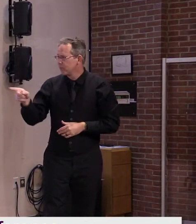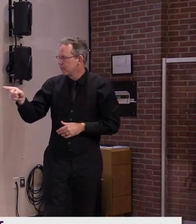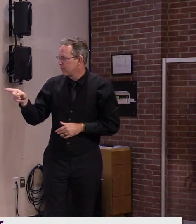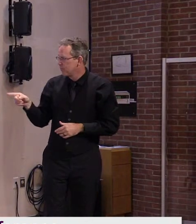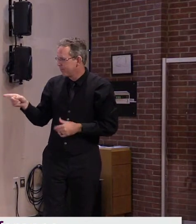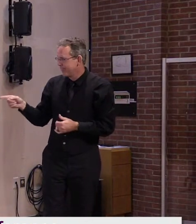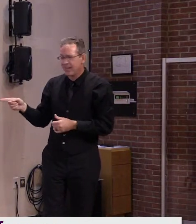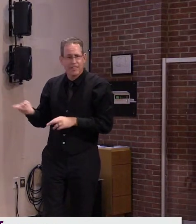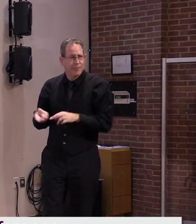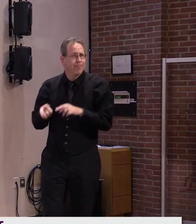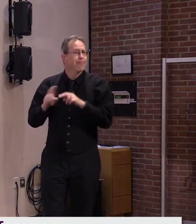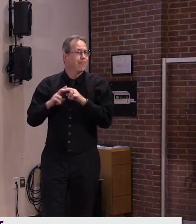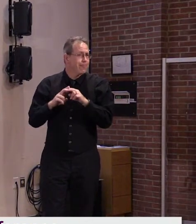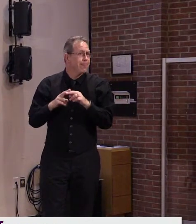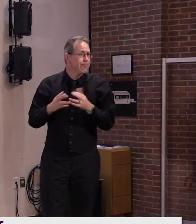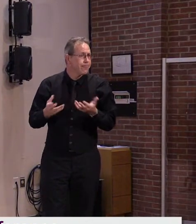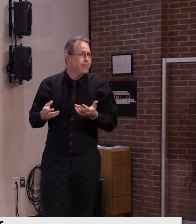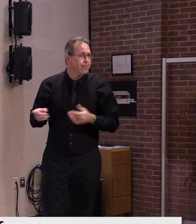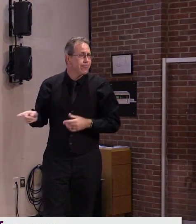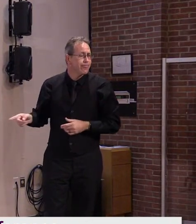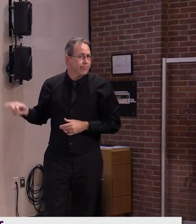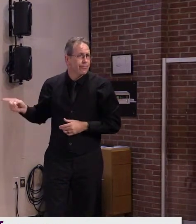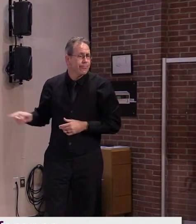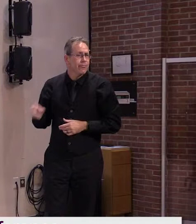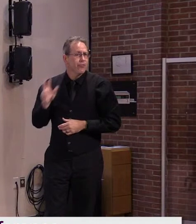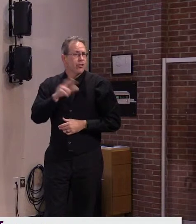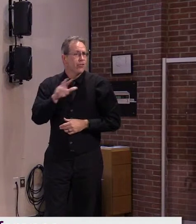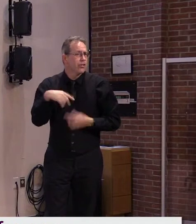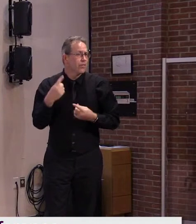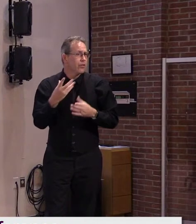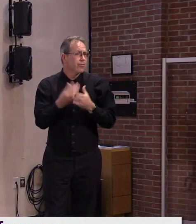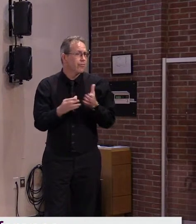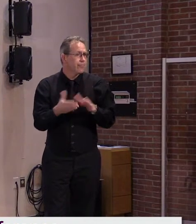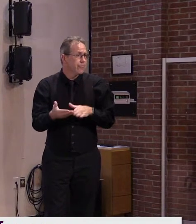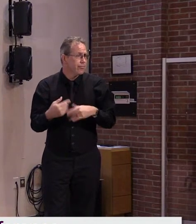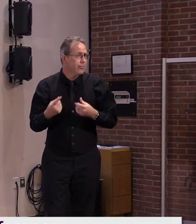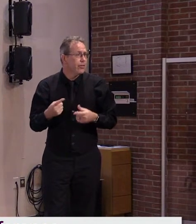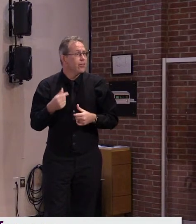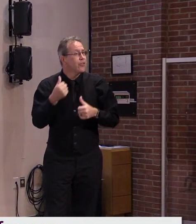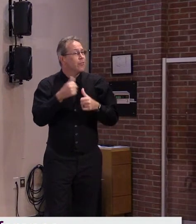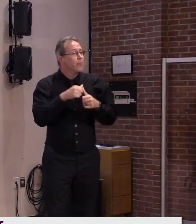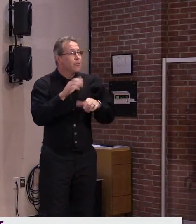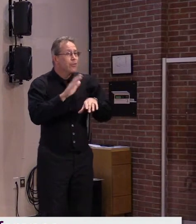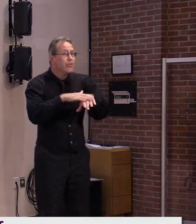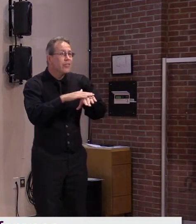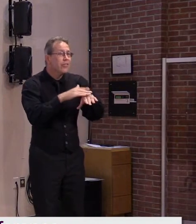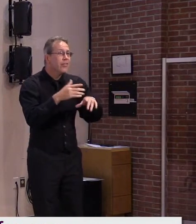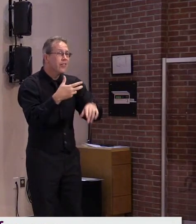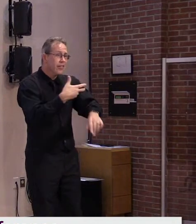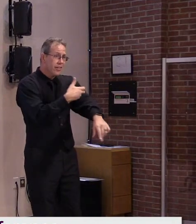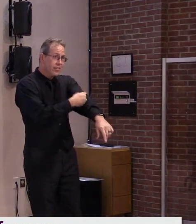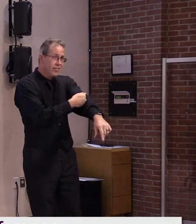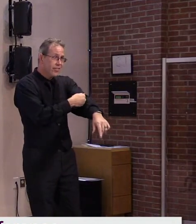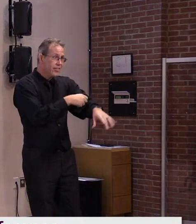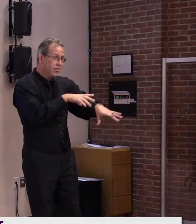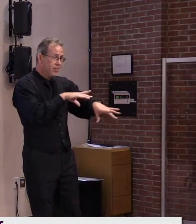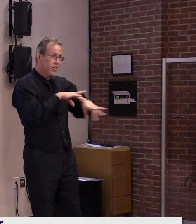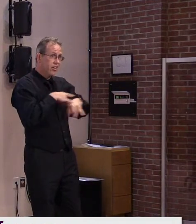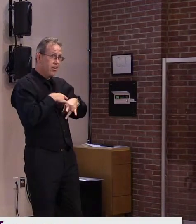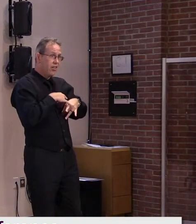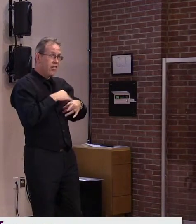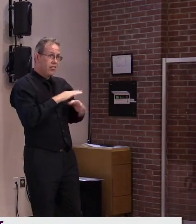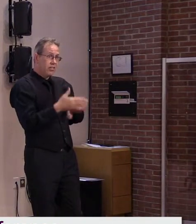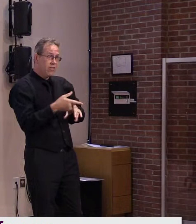it's a similar message and importance that when we do have a breakthrough death, again, those are rare occurrences, but when they do occur,